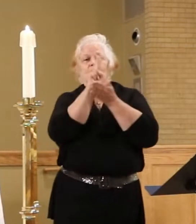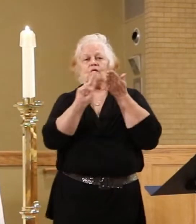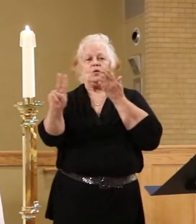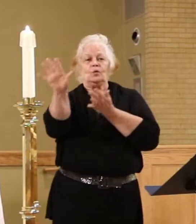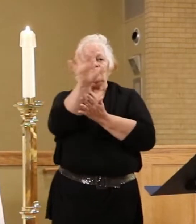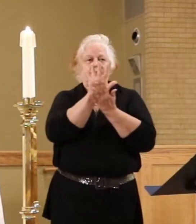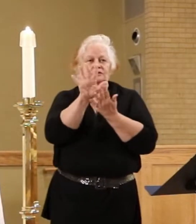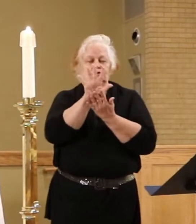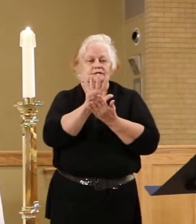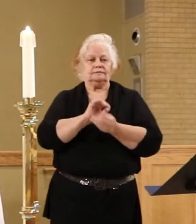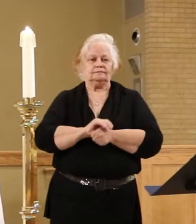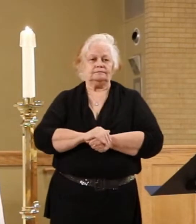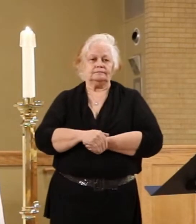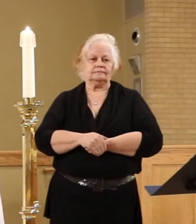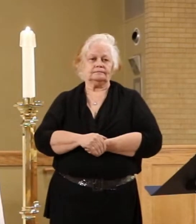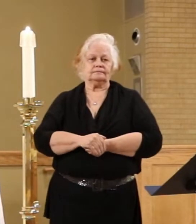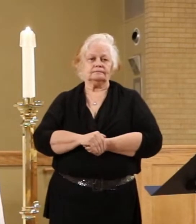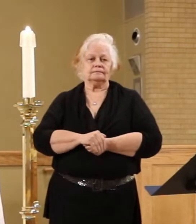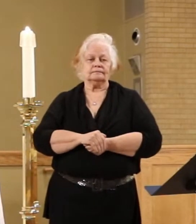mysteries.